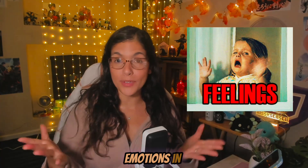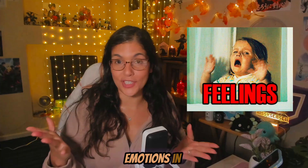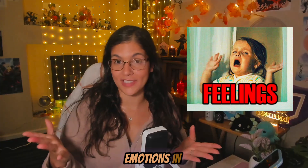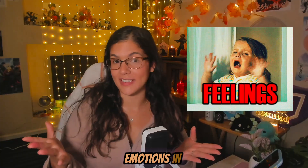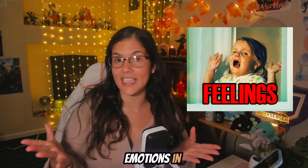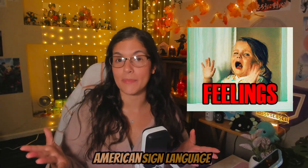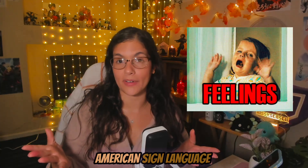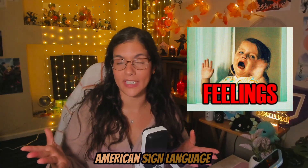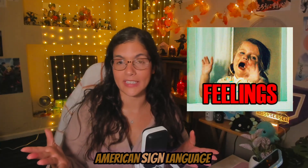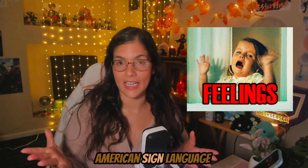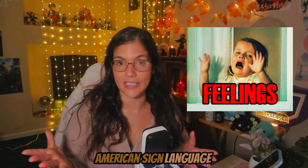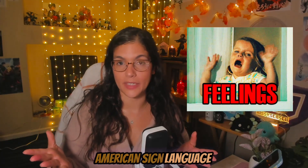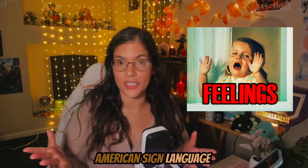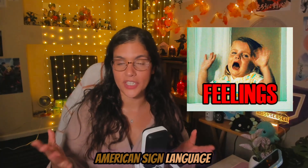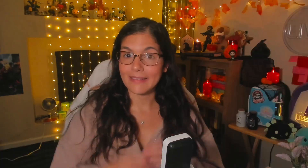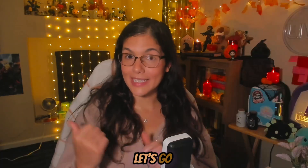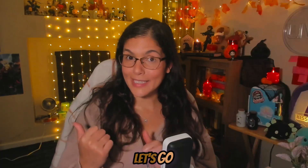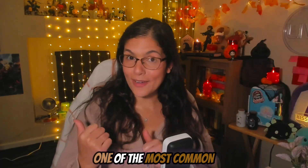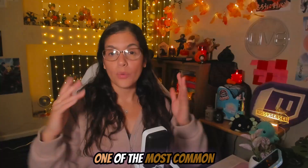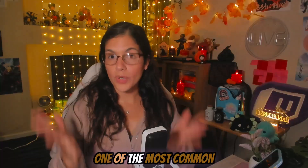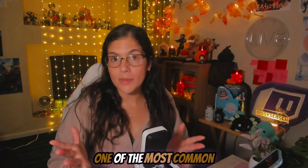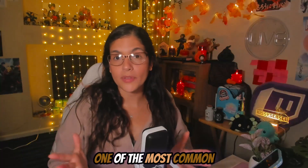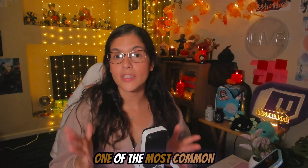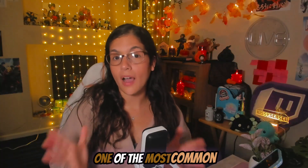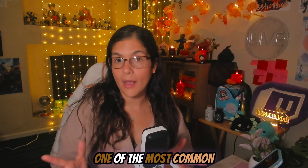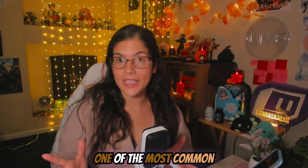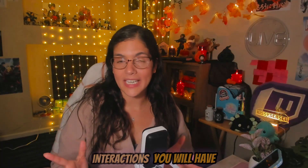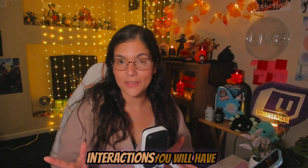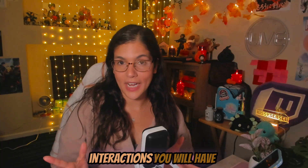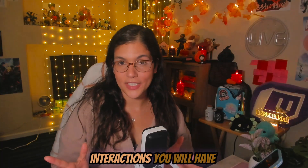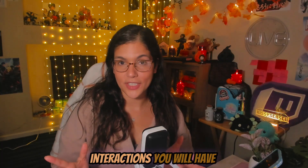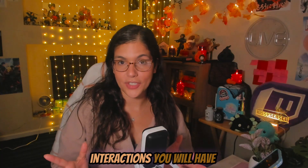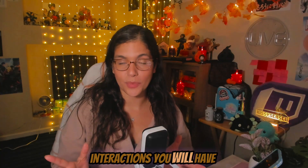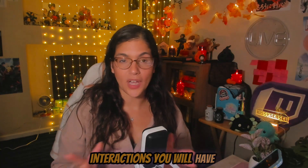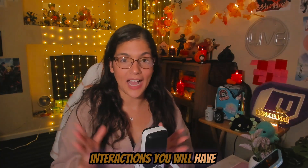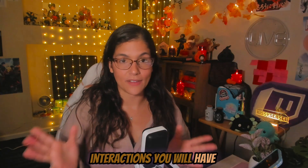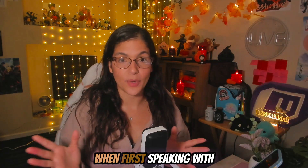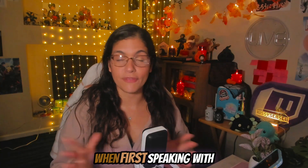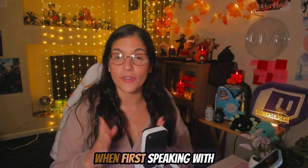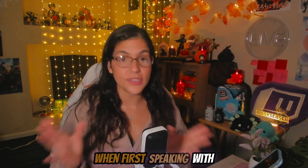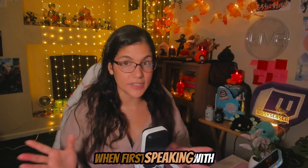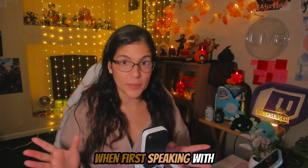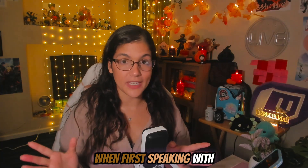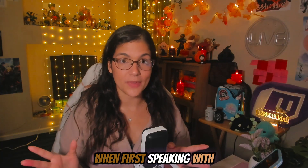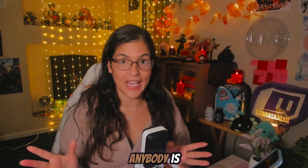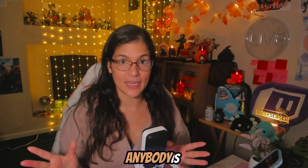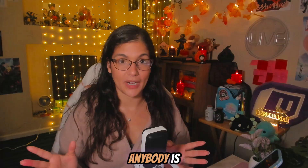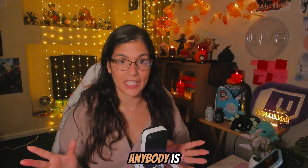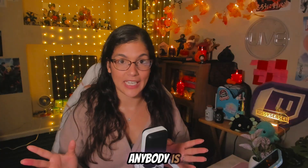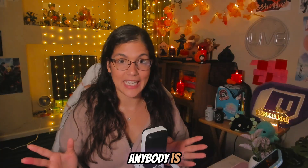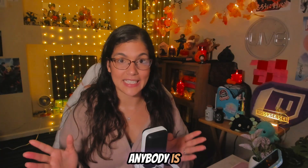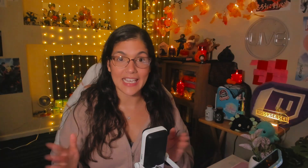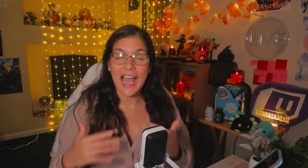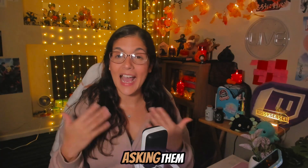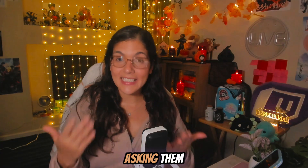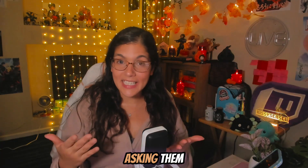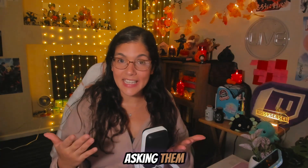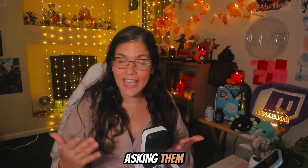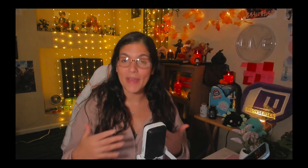emotions in American Sign Language. Let's go. One of the most common interactions you will have when first speaking with anybody is asking them, how